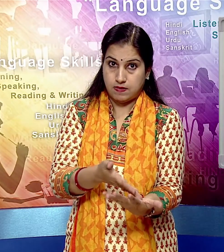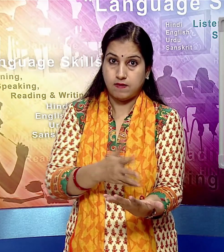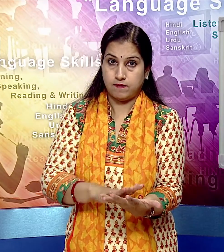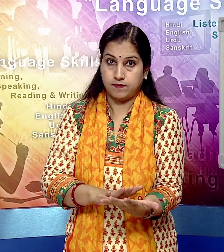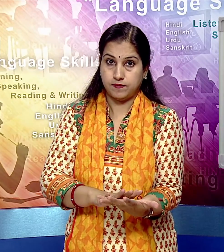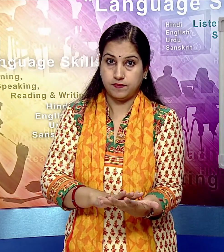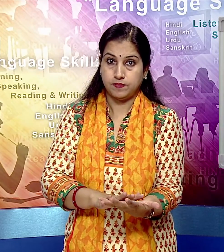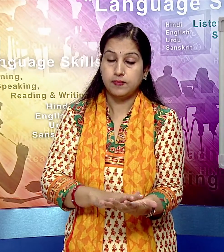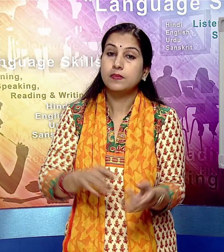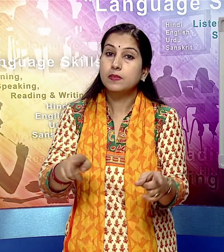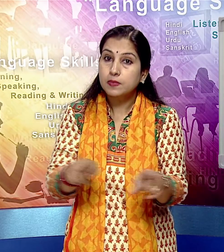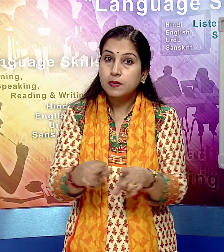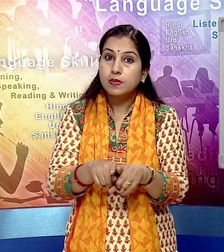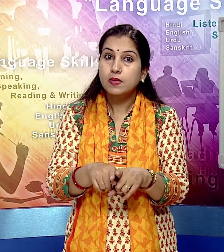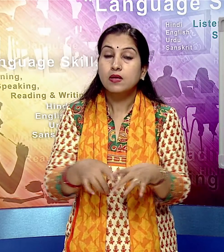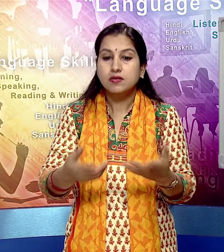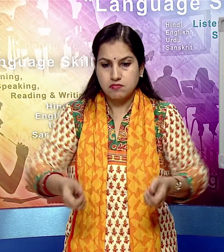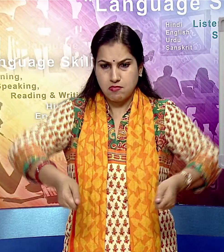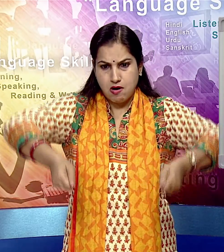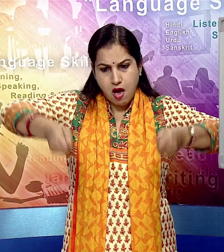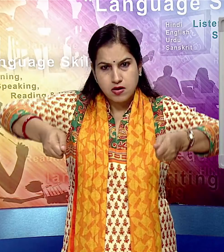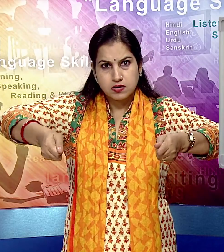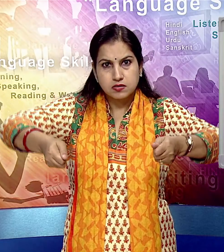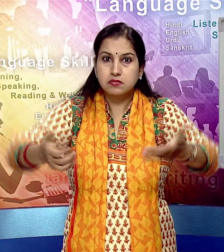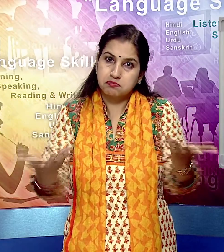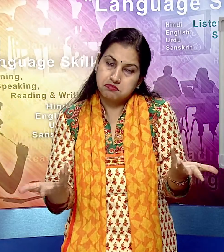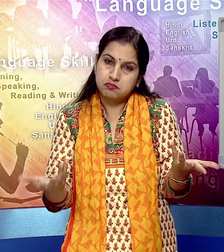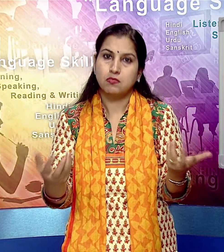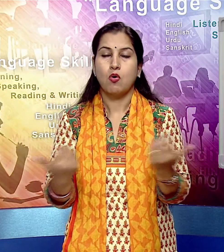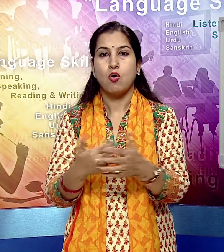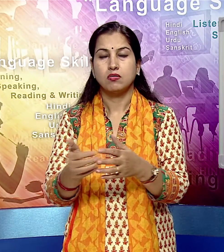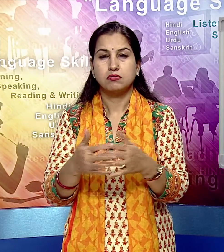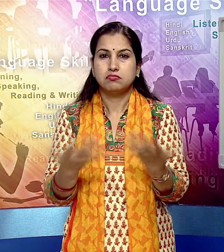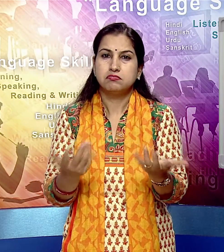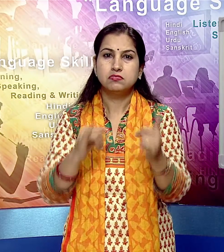It is also done in kadai with or without sand.